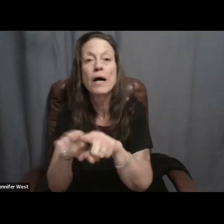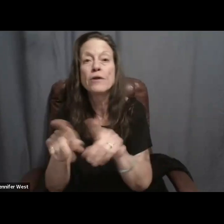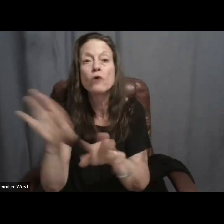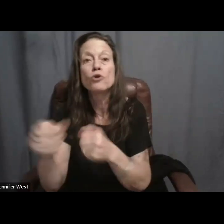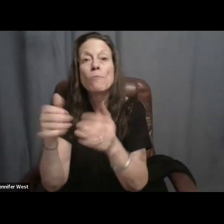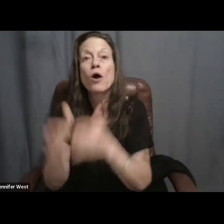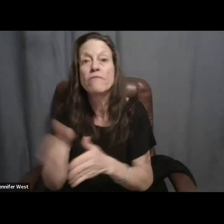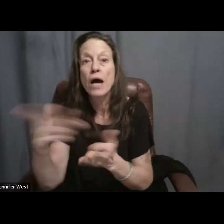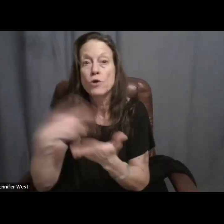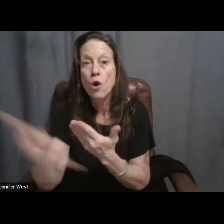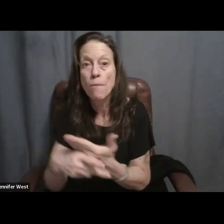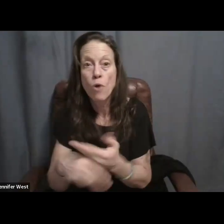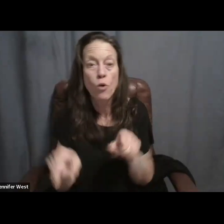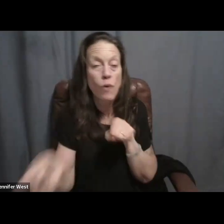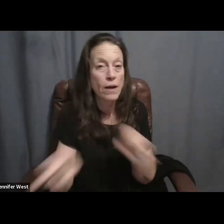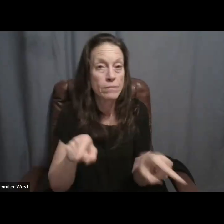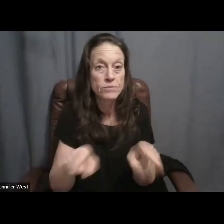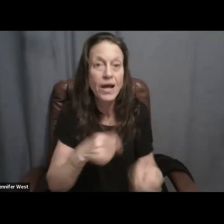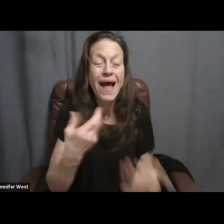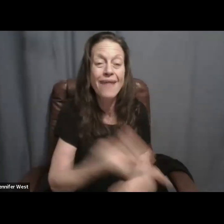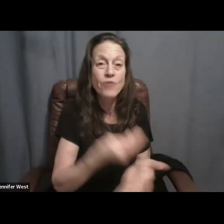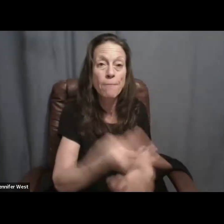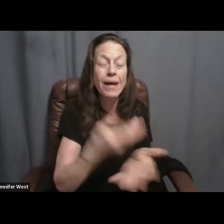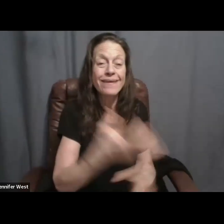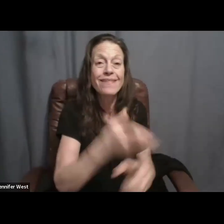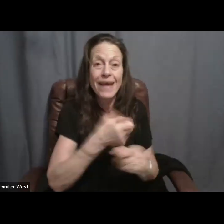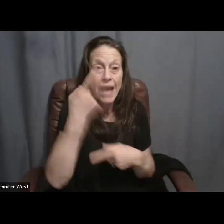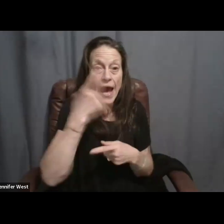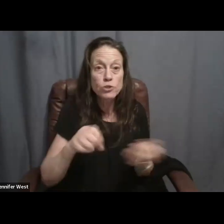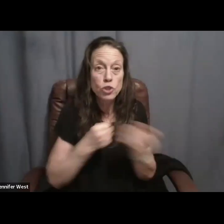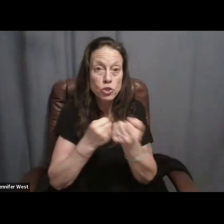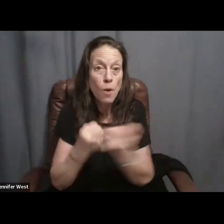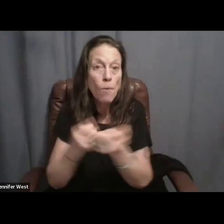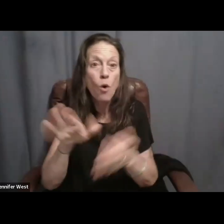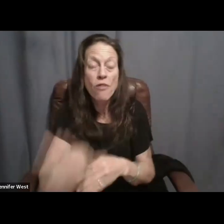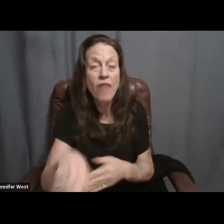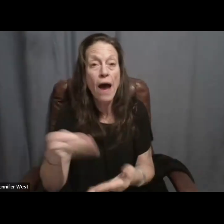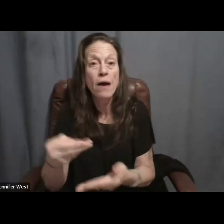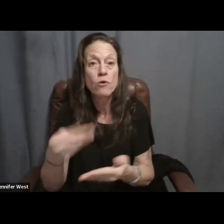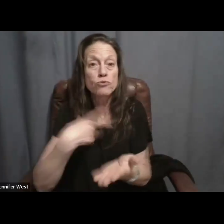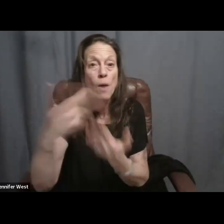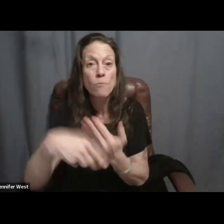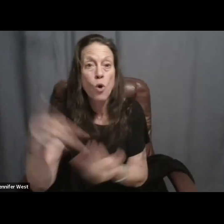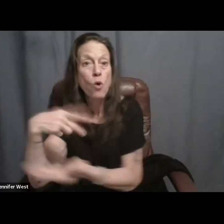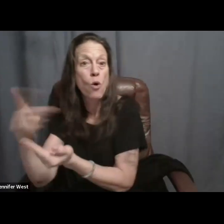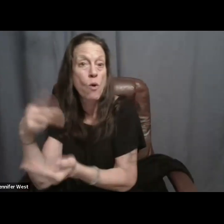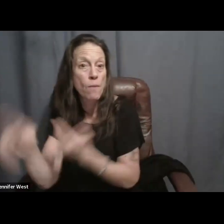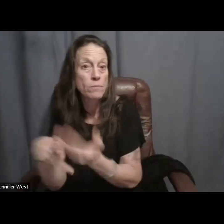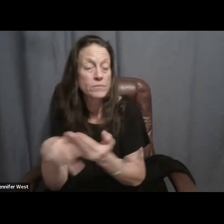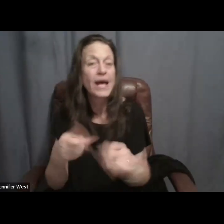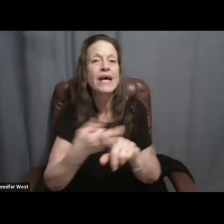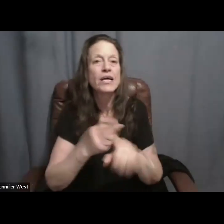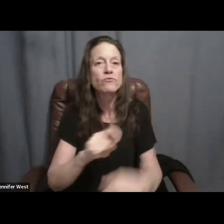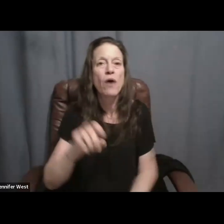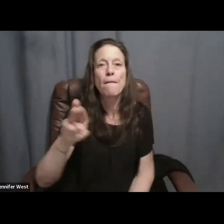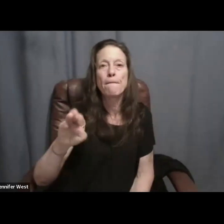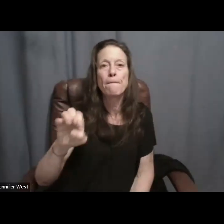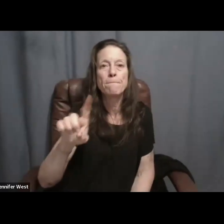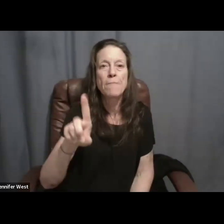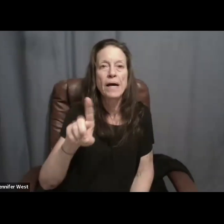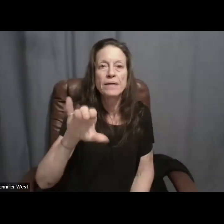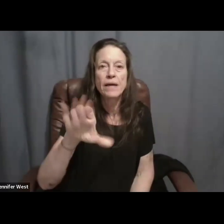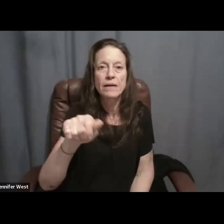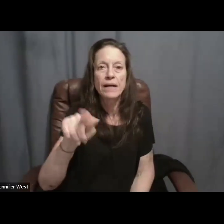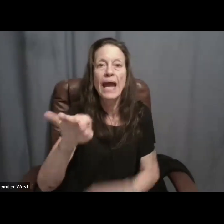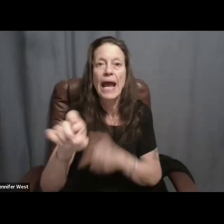money that they get for these programs is basically Medicaid money. In the state of Maryland, there's basically, for these